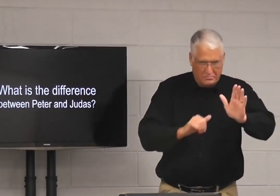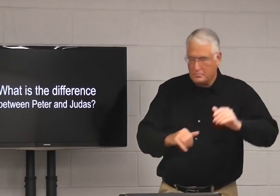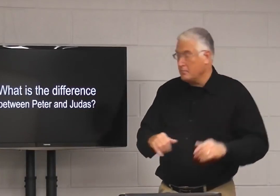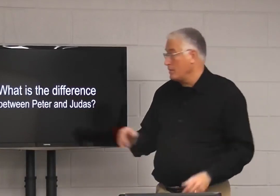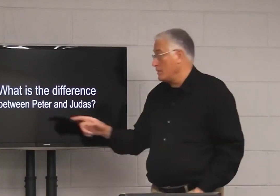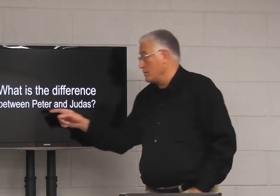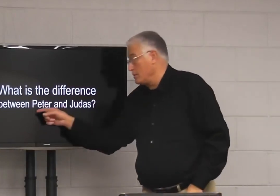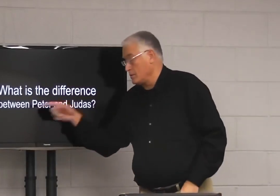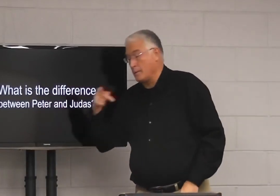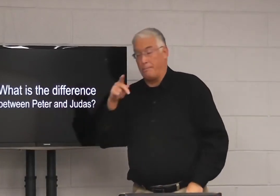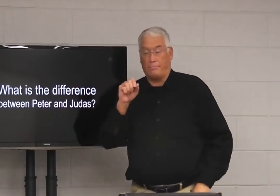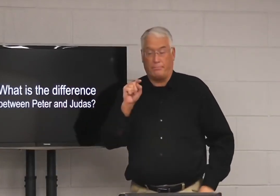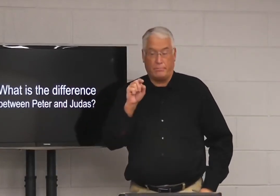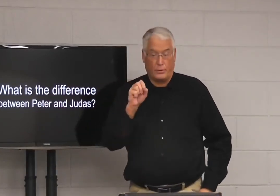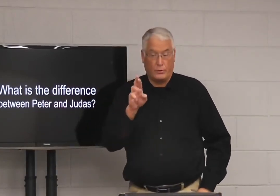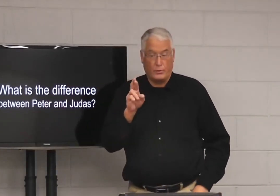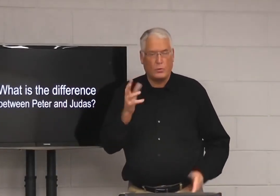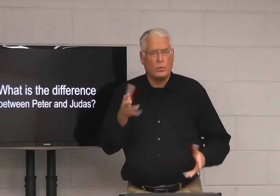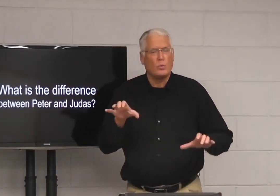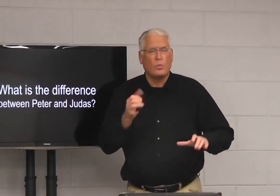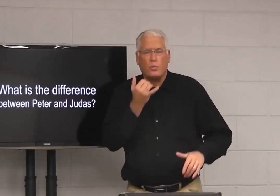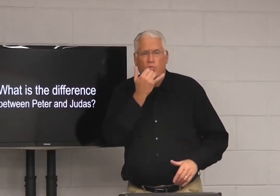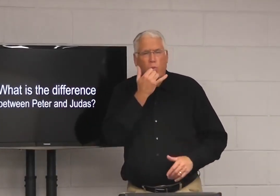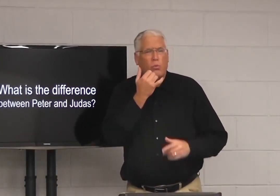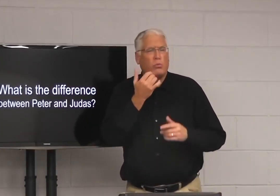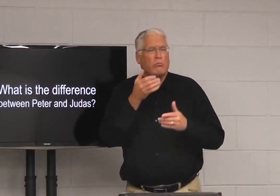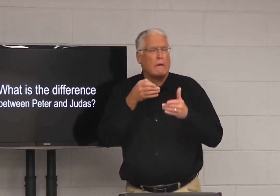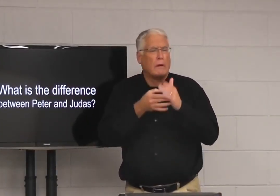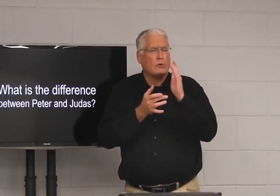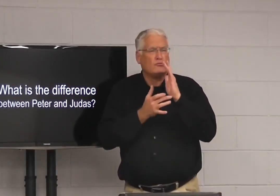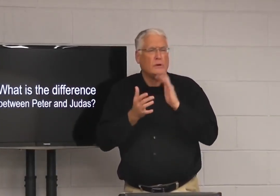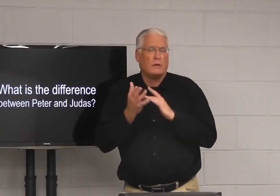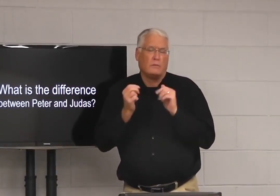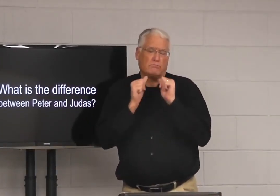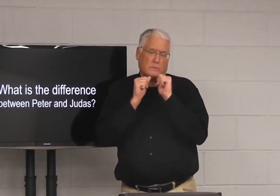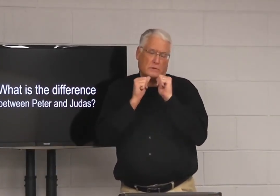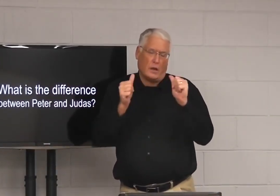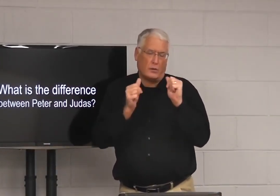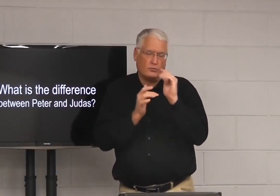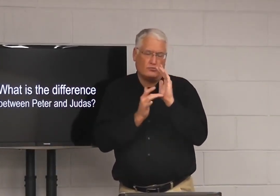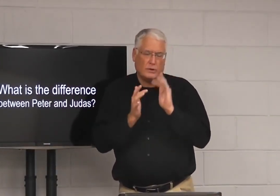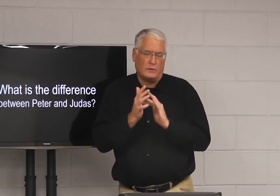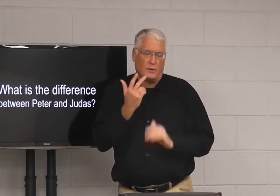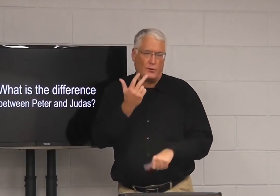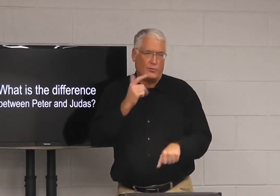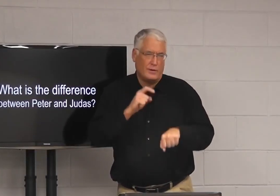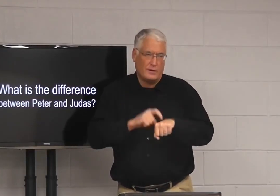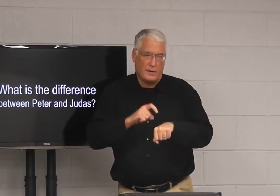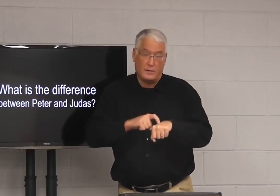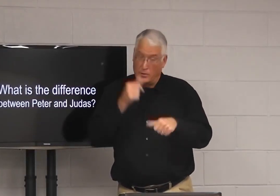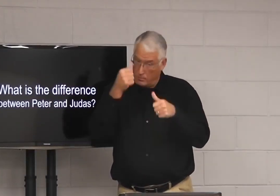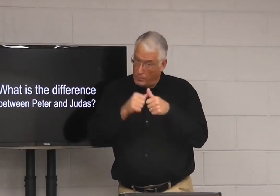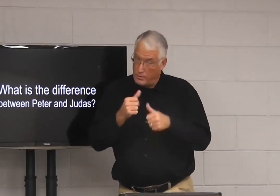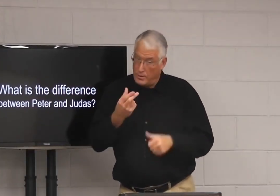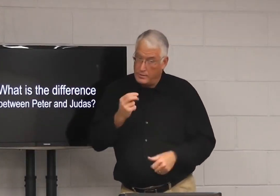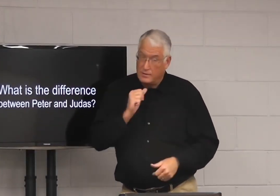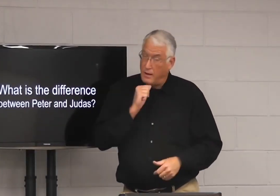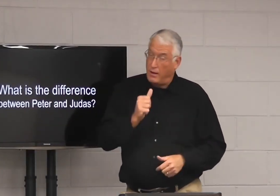You remember the story. Peter, what did he do wrong against Jesus? He denied Jesus 3 times. You